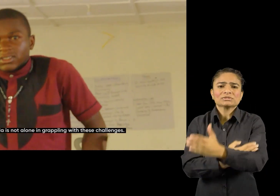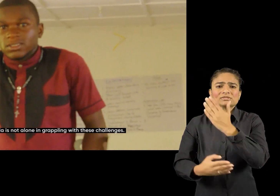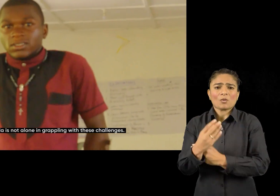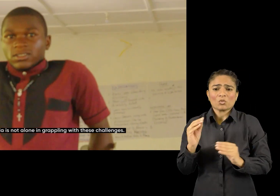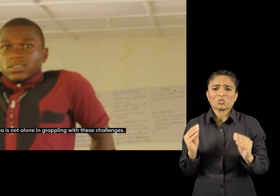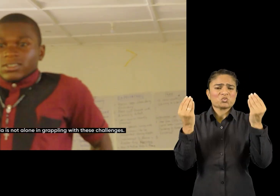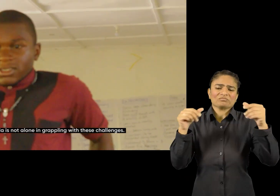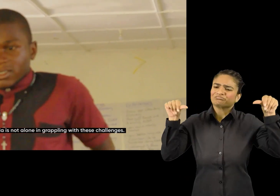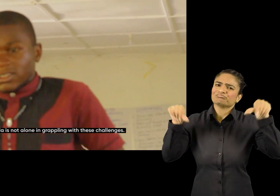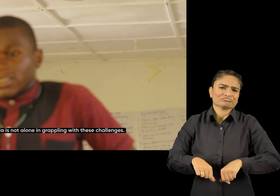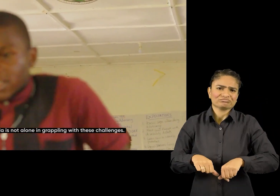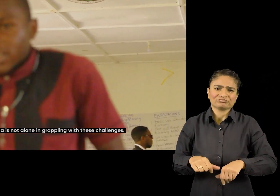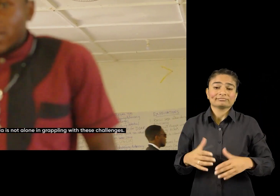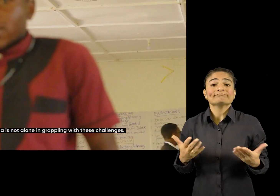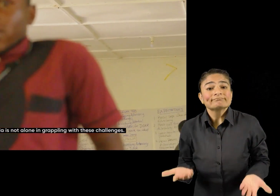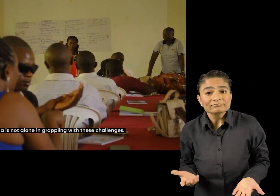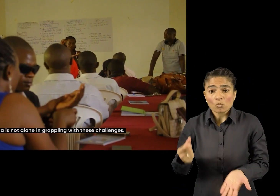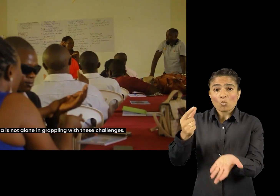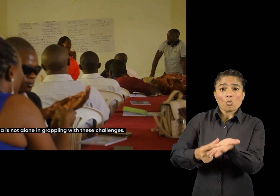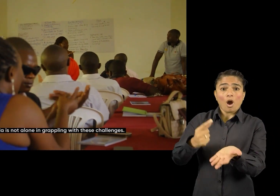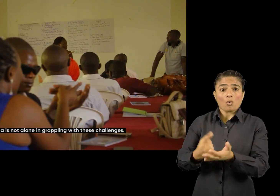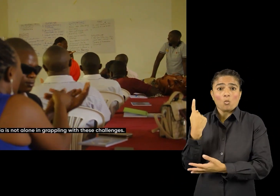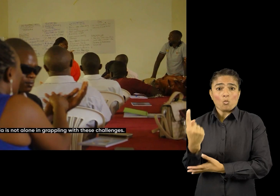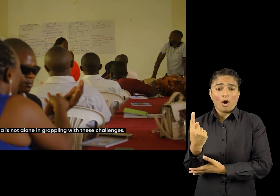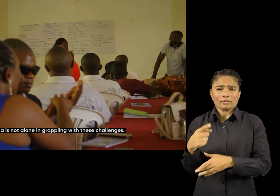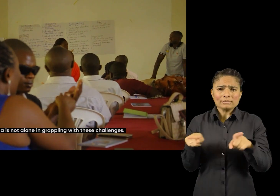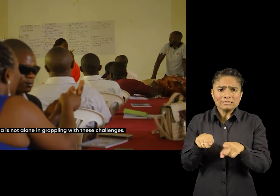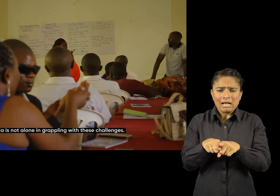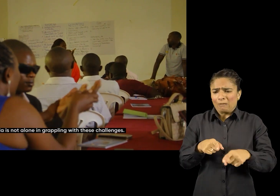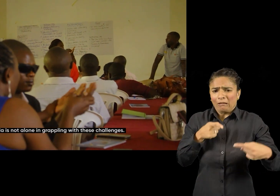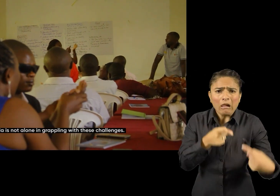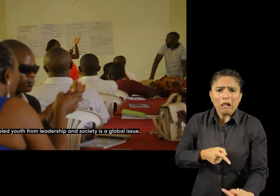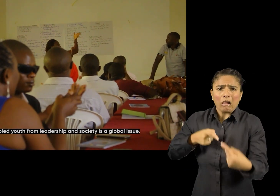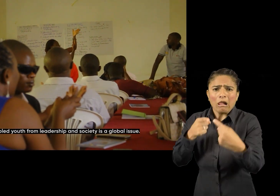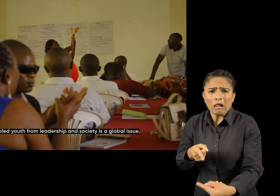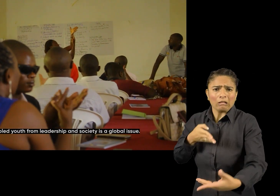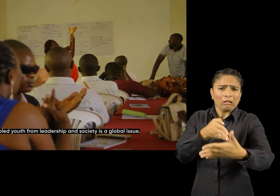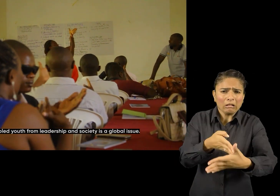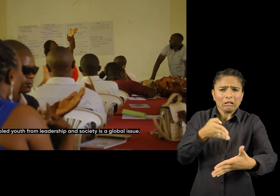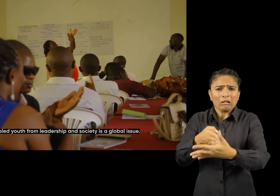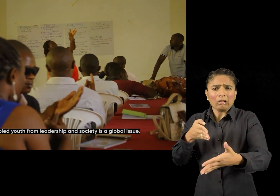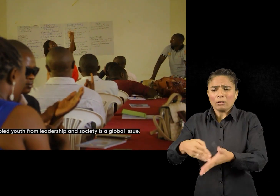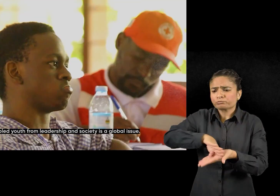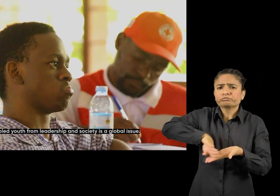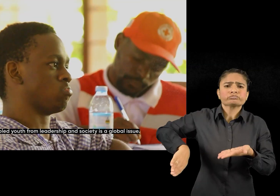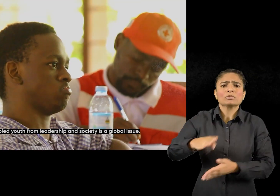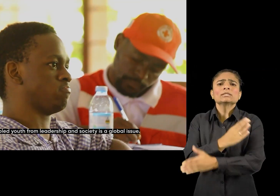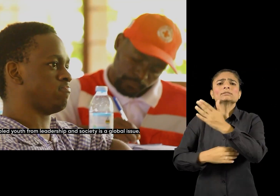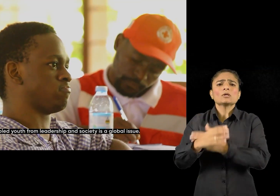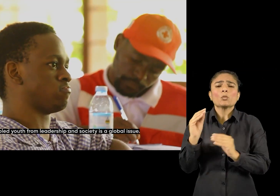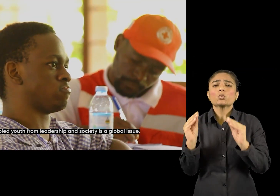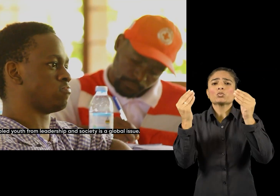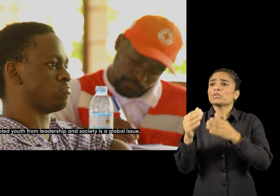youth. However, Uganda is not alone in grappling with these challenges. The exclusion of our disabled youth